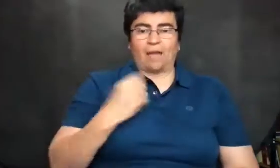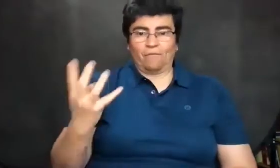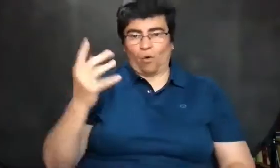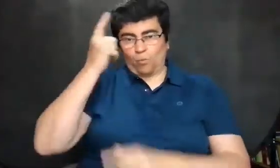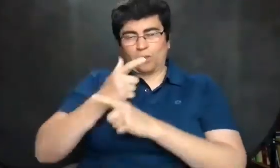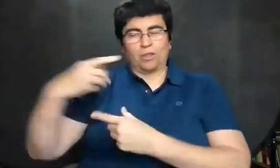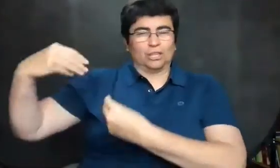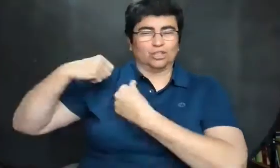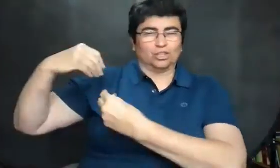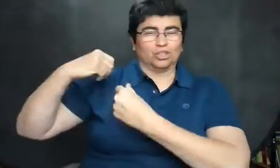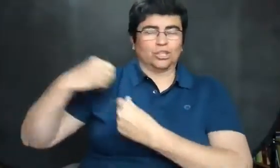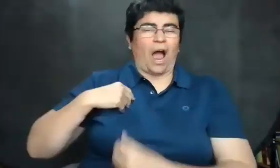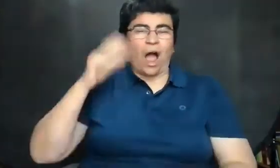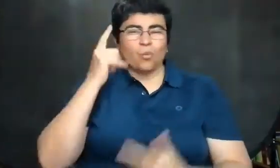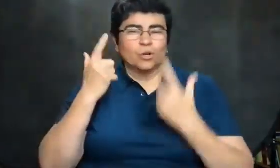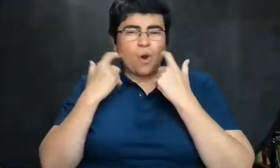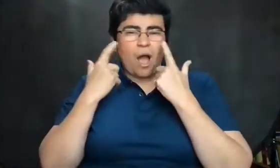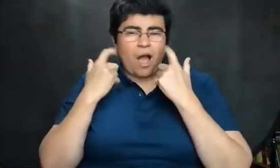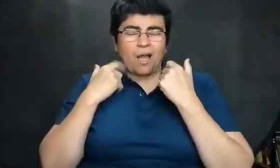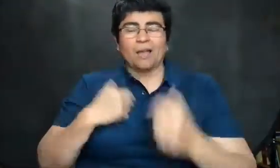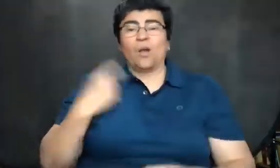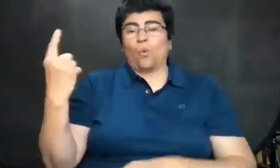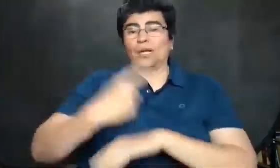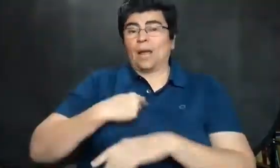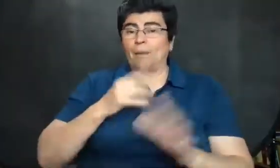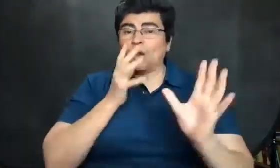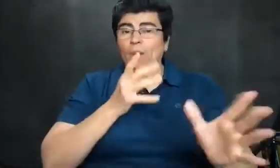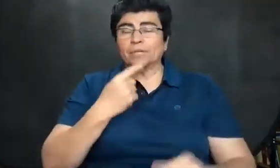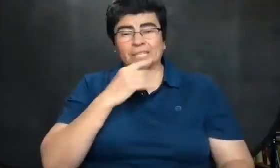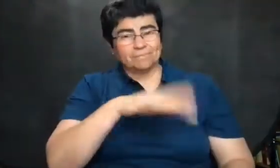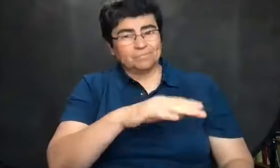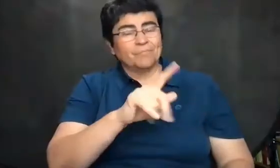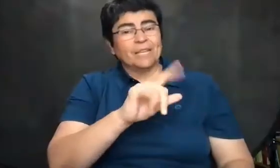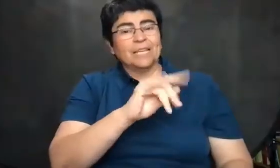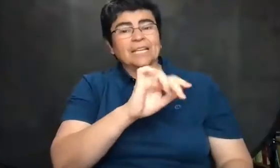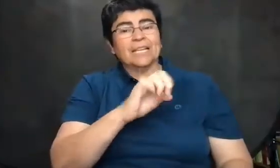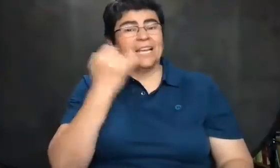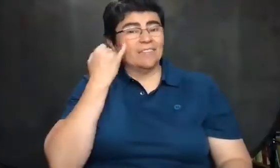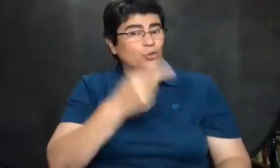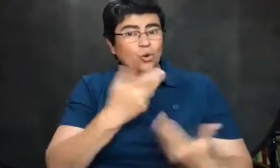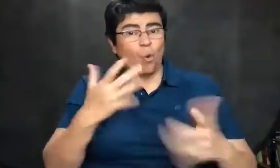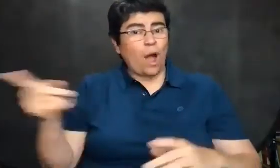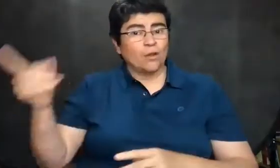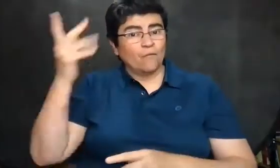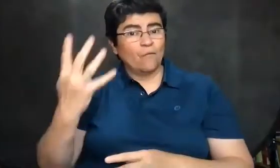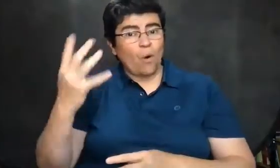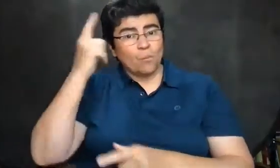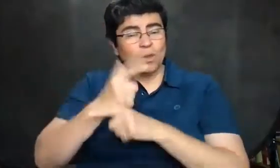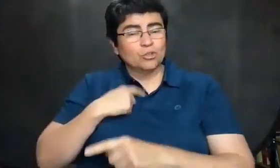would cry. And one day my grandmother said to me, Lilllie, if you don't want them to bother you and you don't want them to